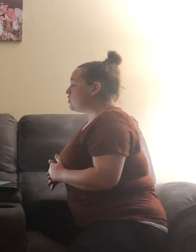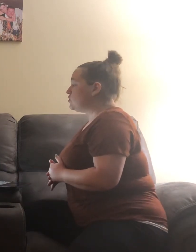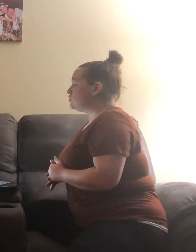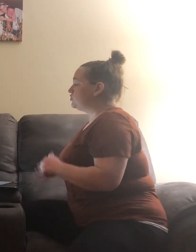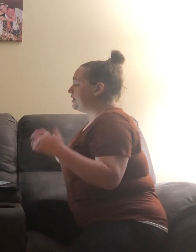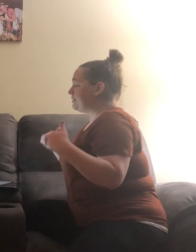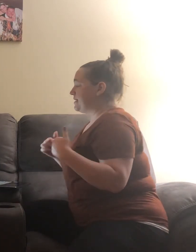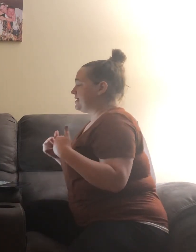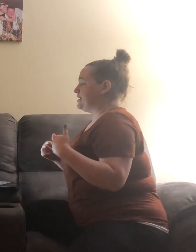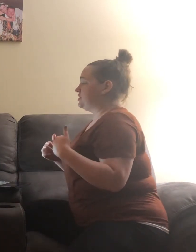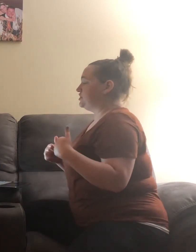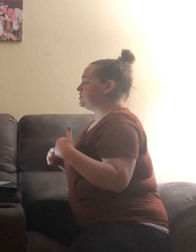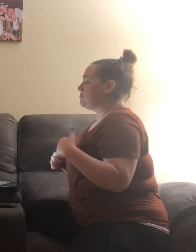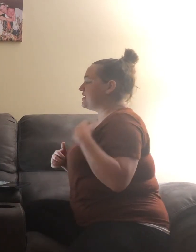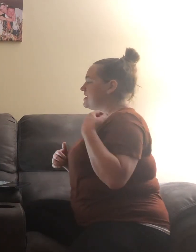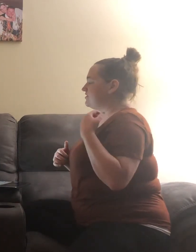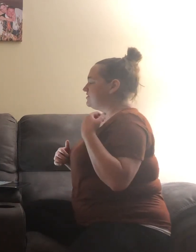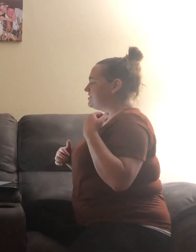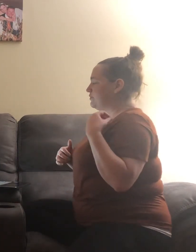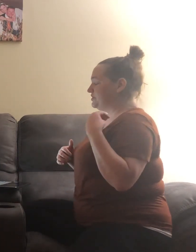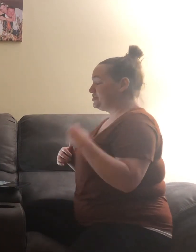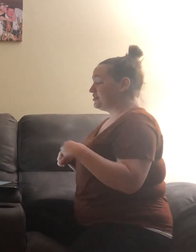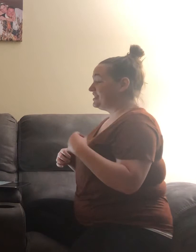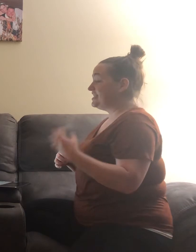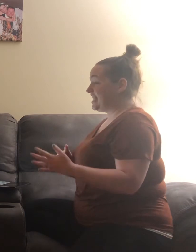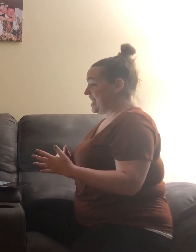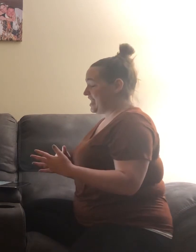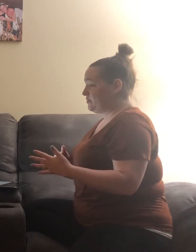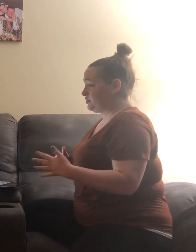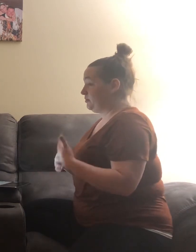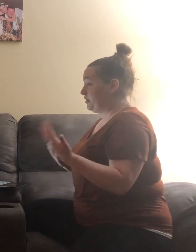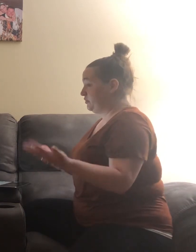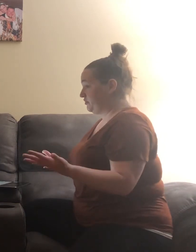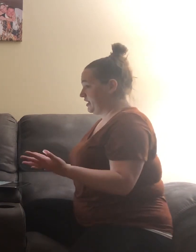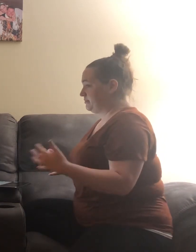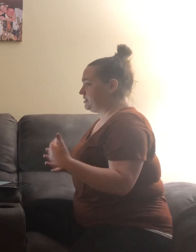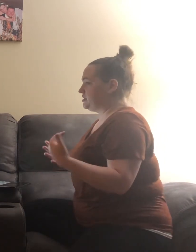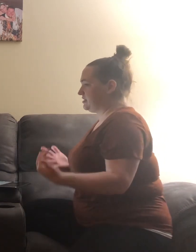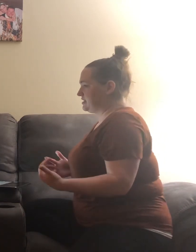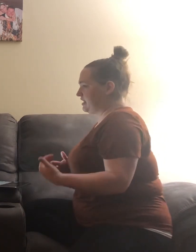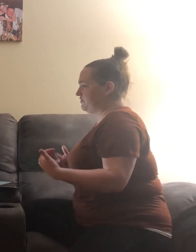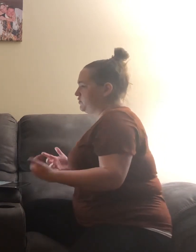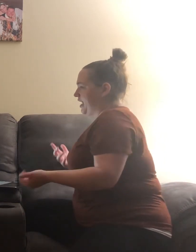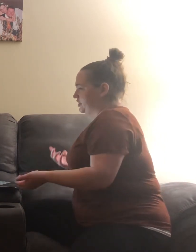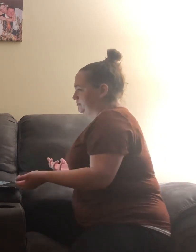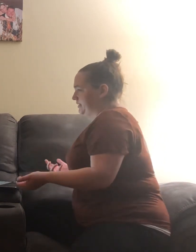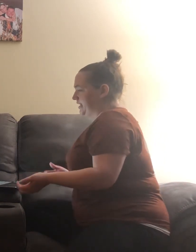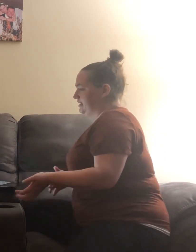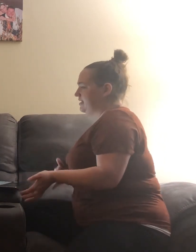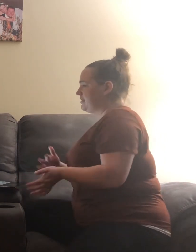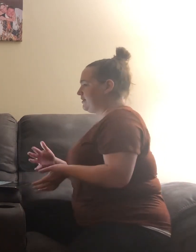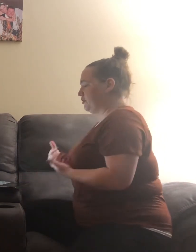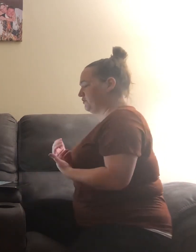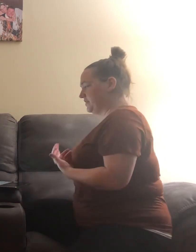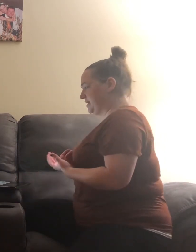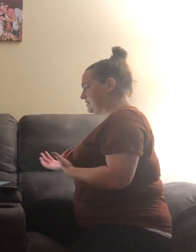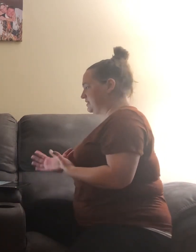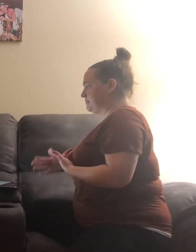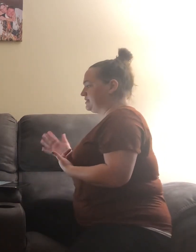So green medications. So medications that will start today, which will be new for him to start this kind of new action plan that'll go for the next 6 months, and then